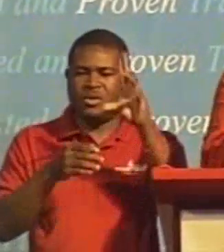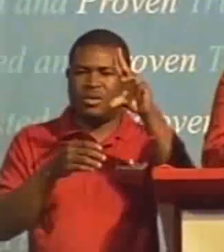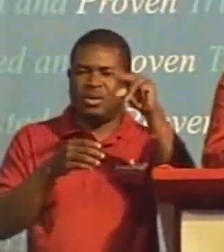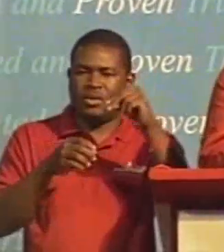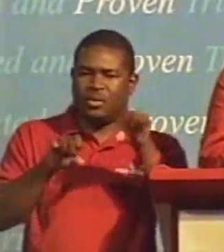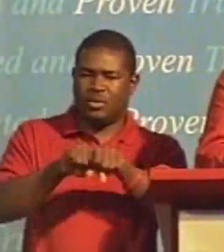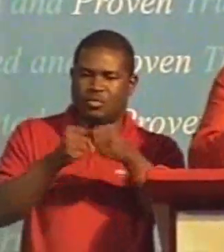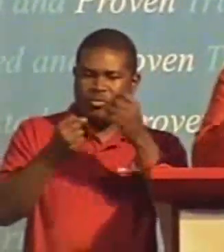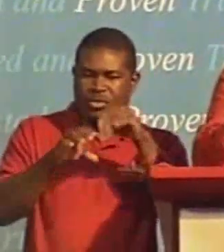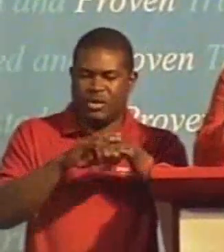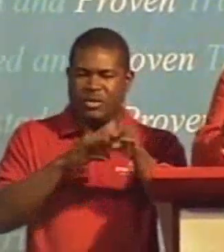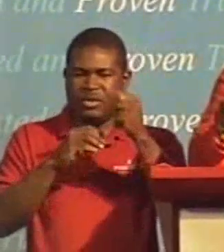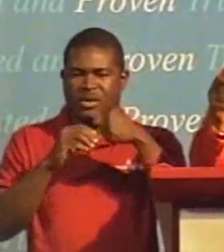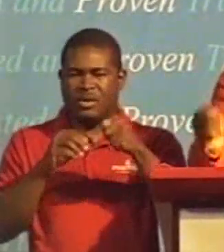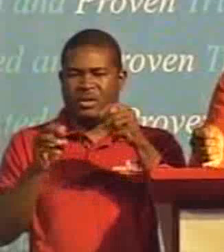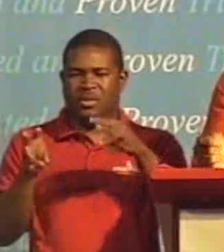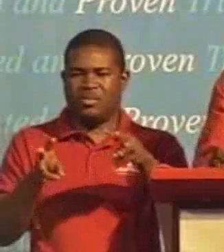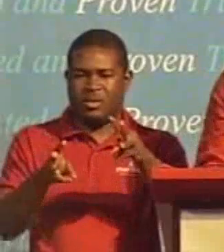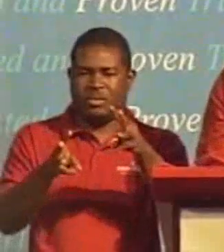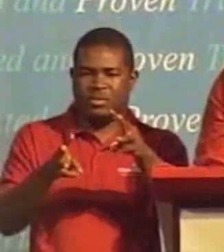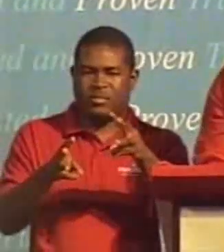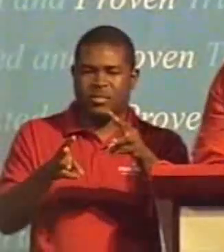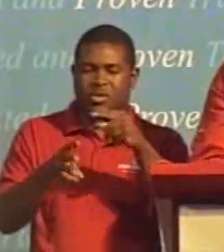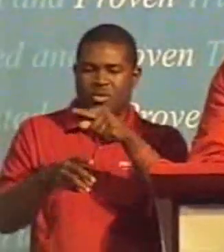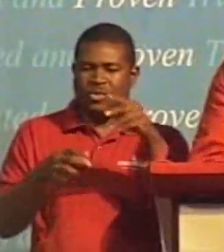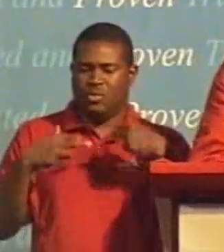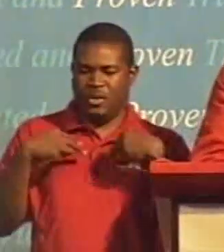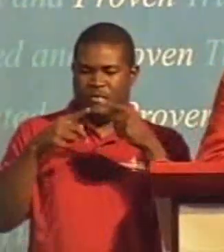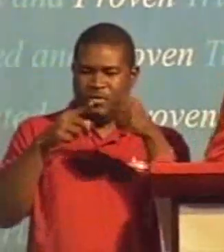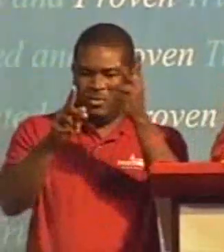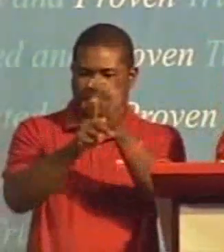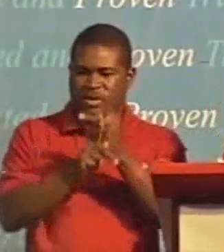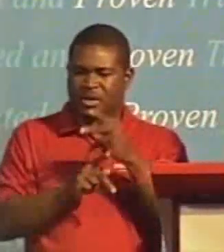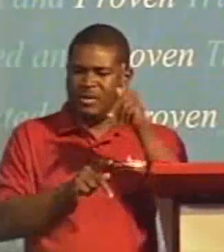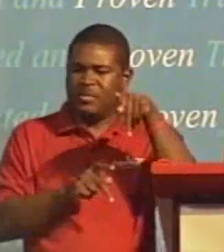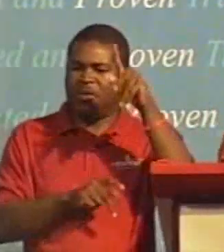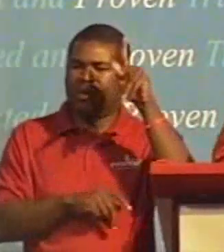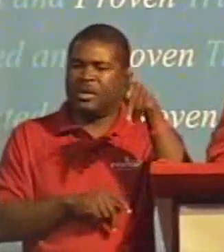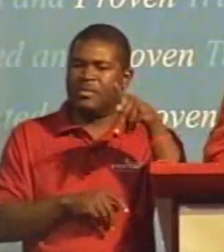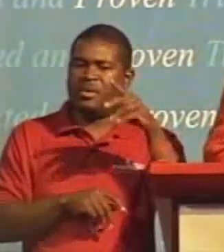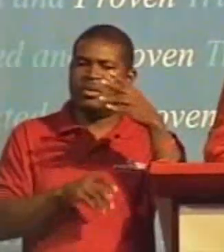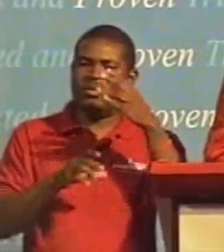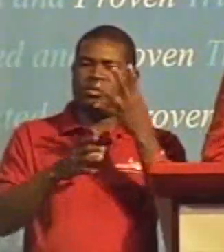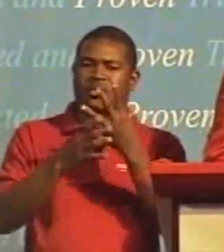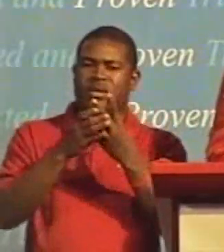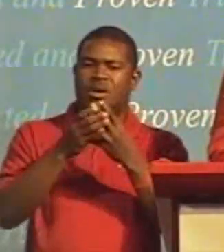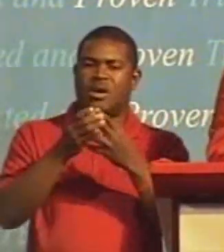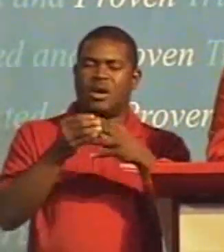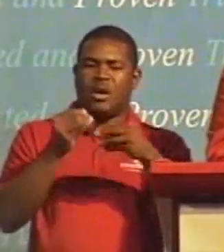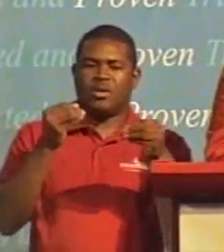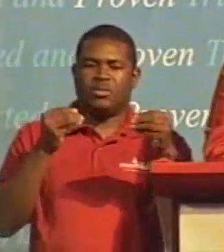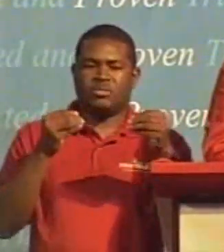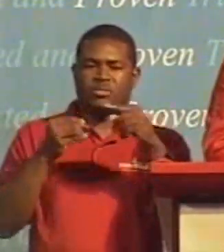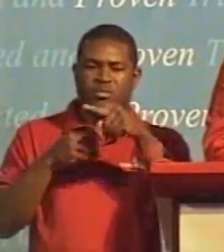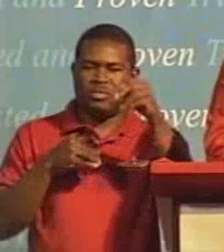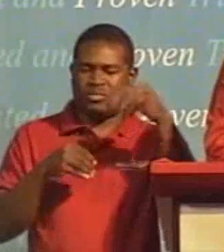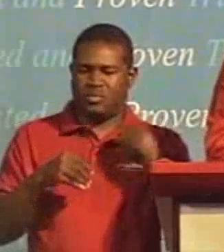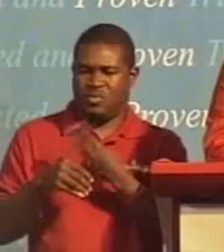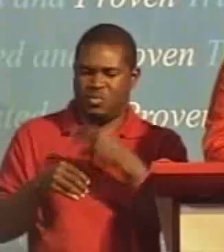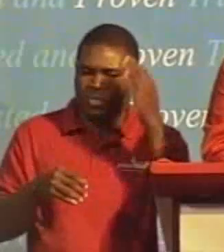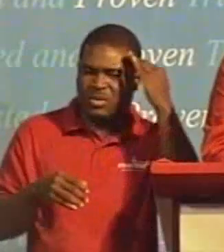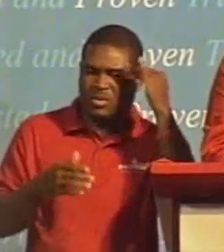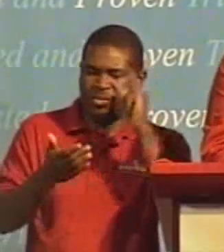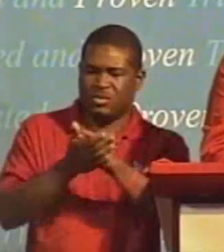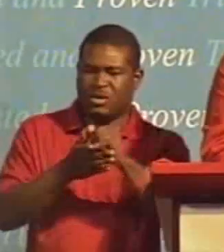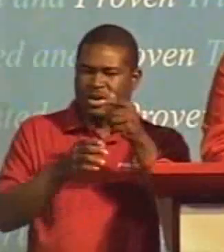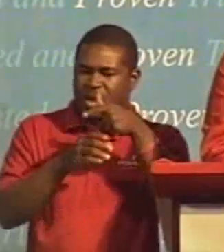order to do that, you've got to keep the PLP out. We all know the connection between drugs and guns that come from the high seas and flow